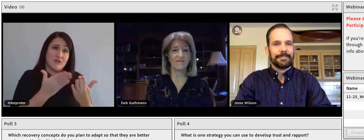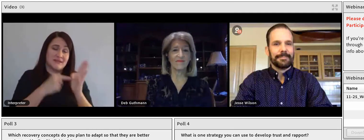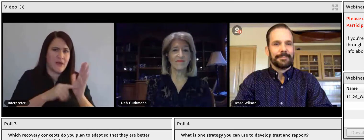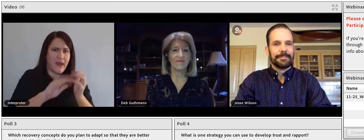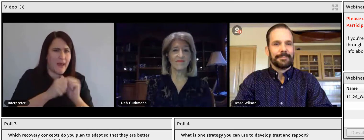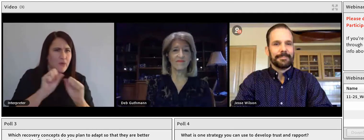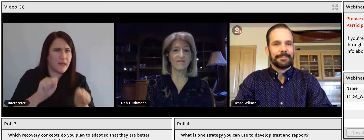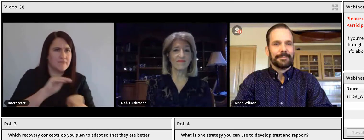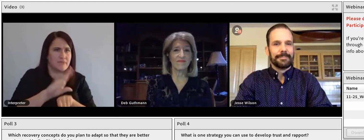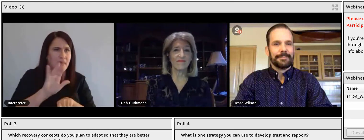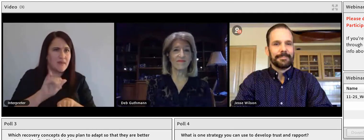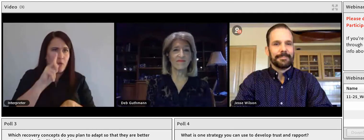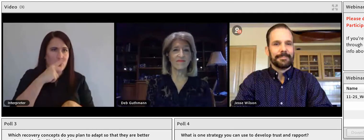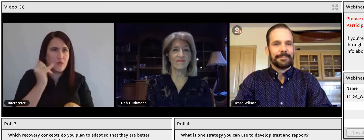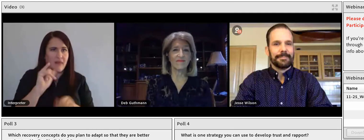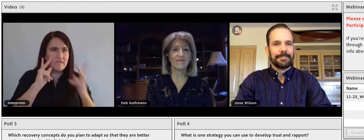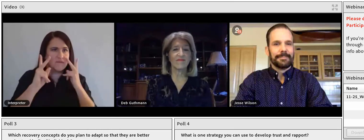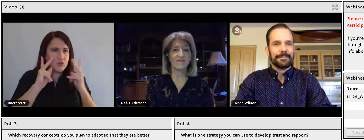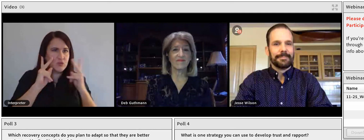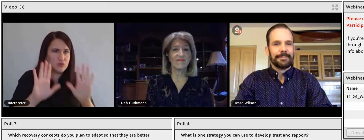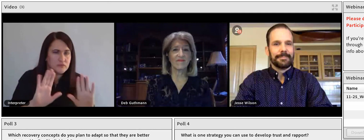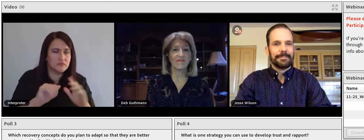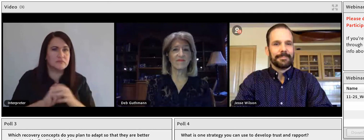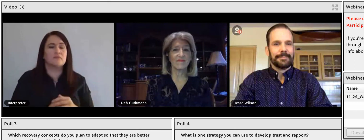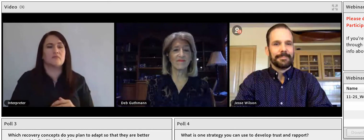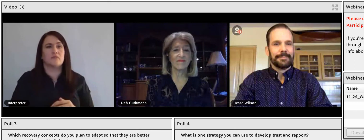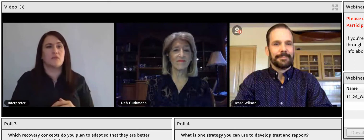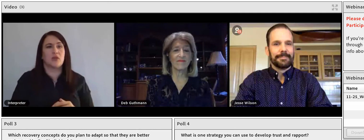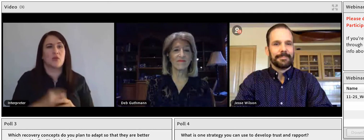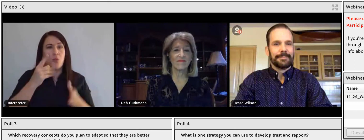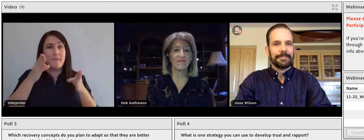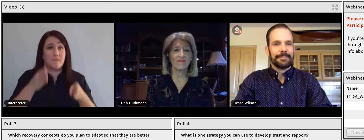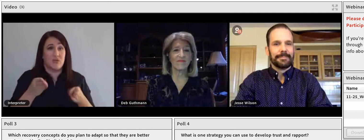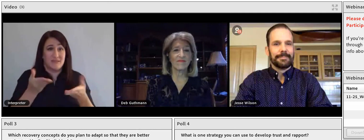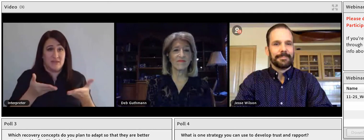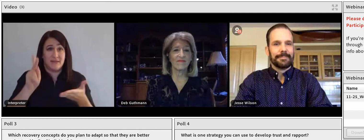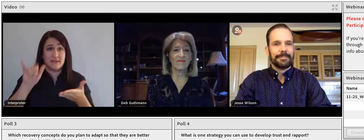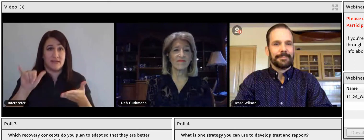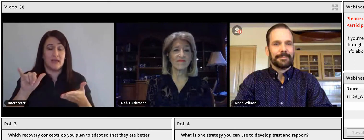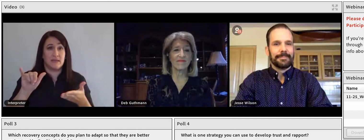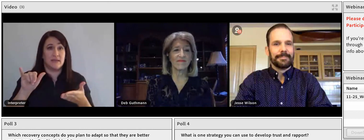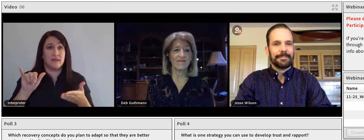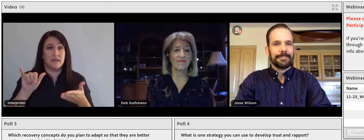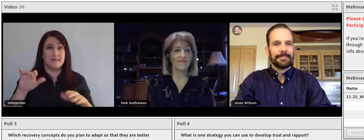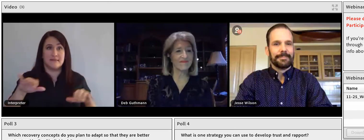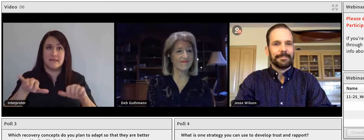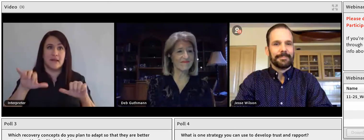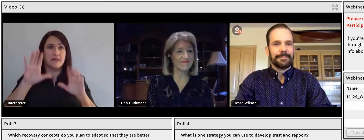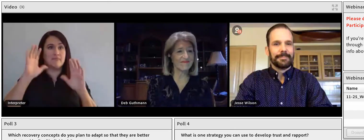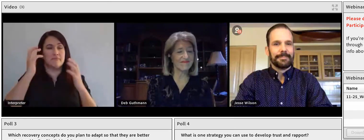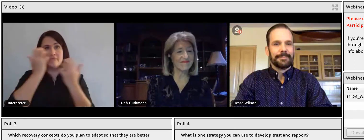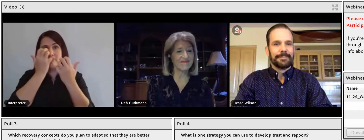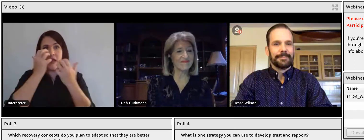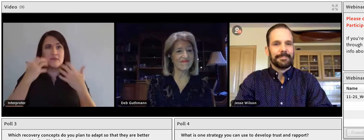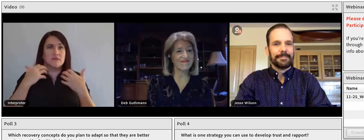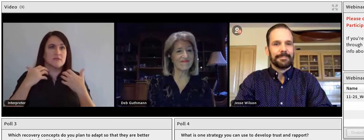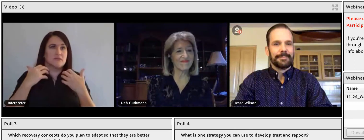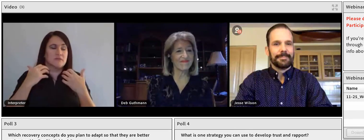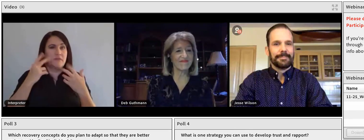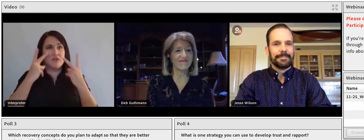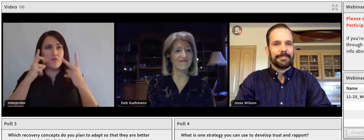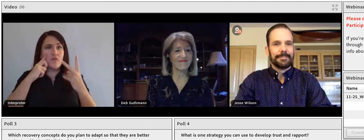how can you make that look visual. We had one person in Kentucky who did an amazing visual of their